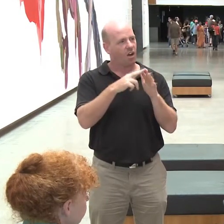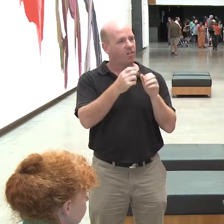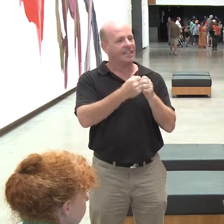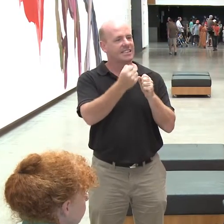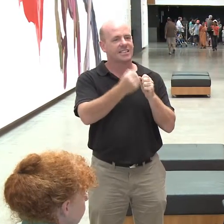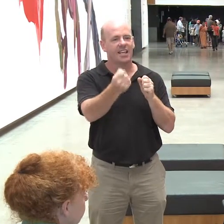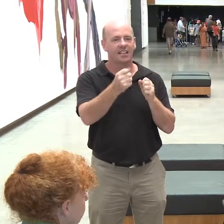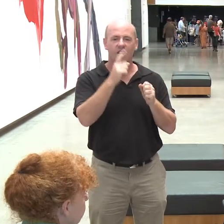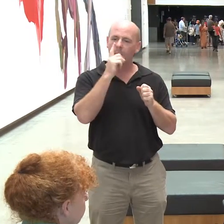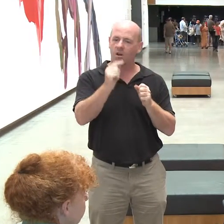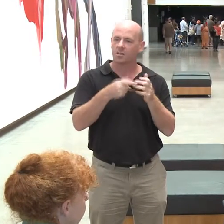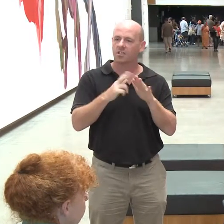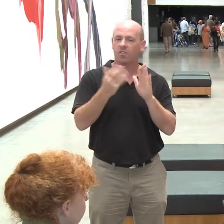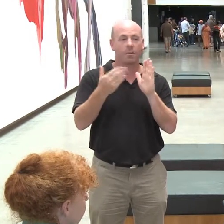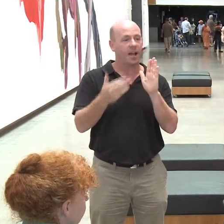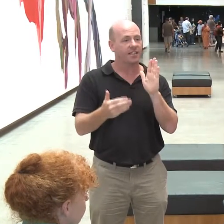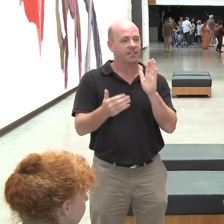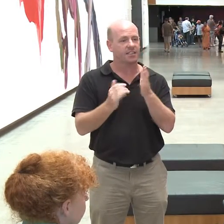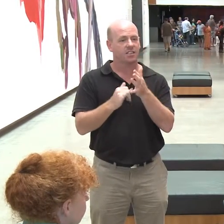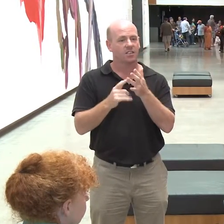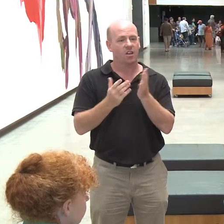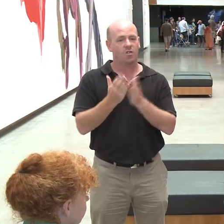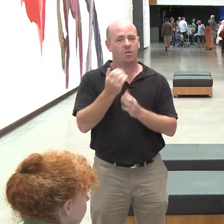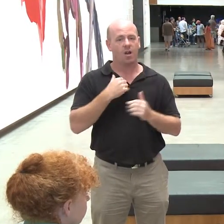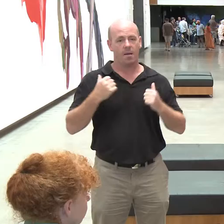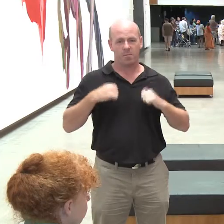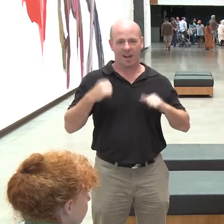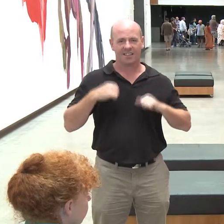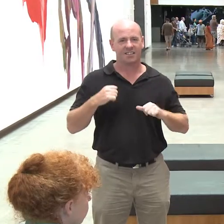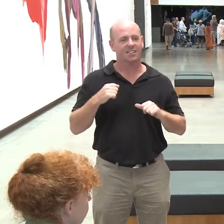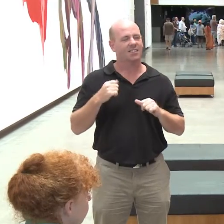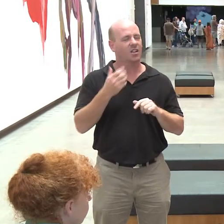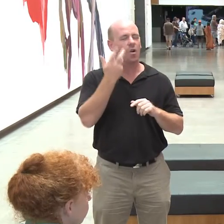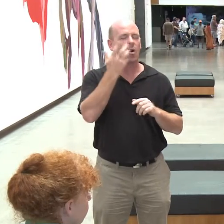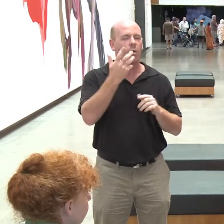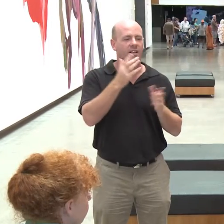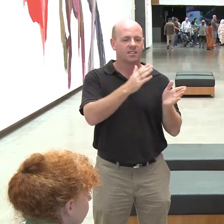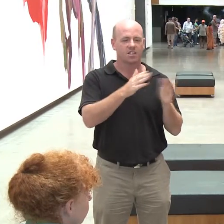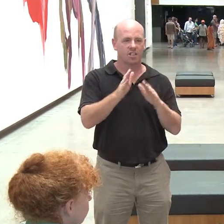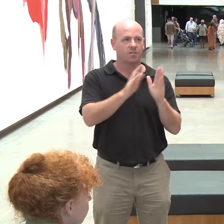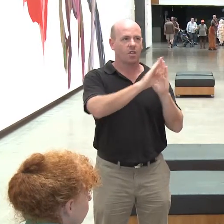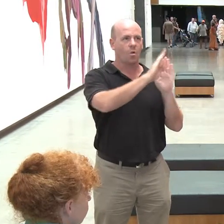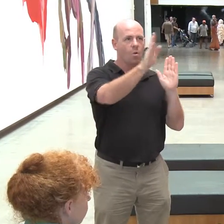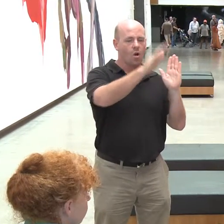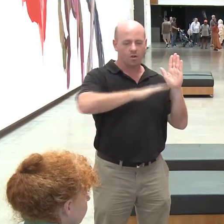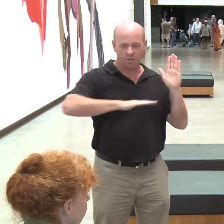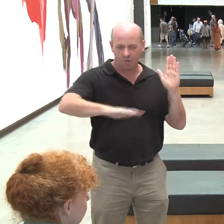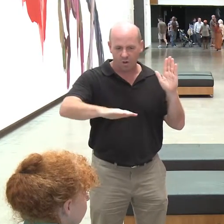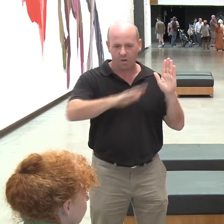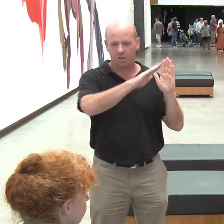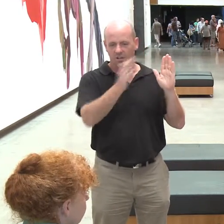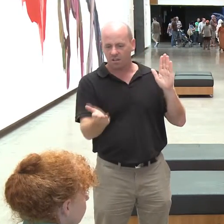the possibilities of painting. So right throughout my practice, there has always been a shift from the wall to the floor and back